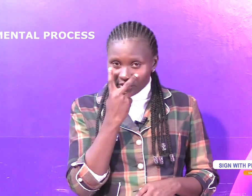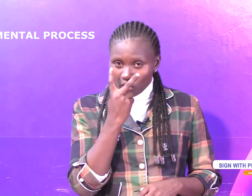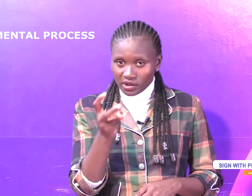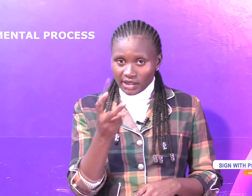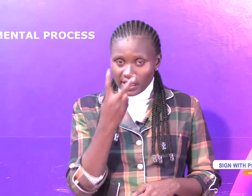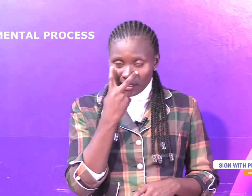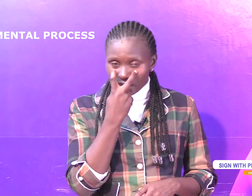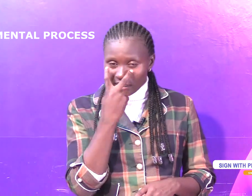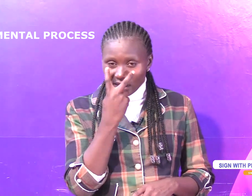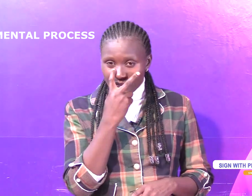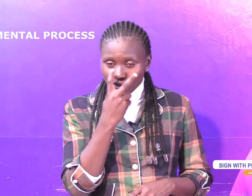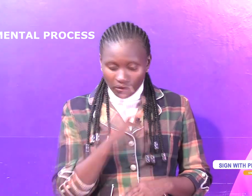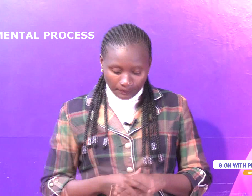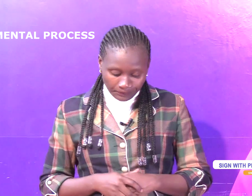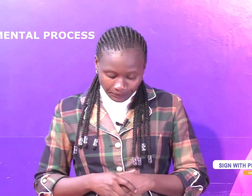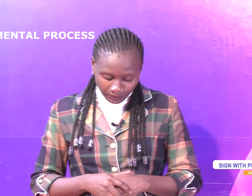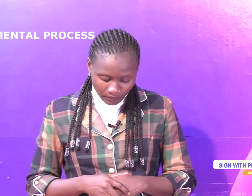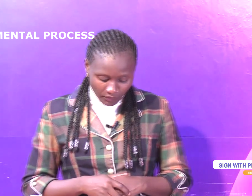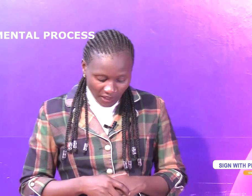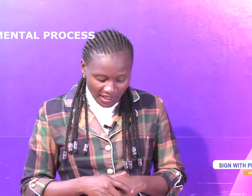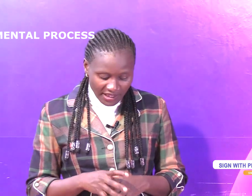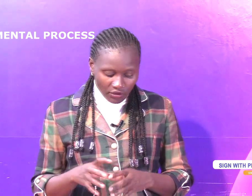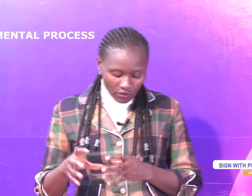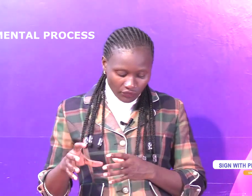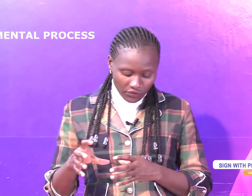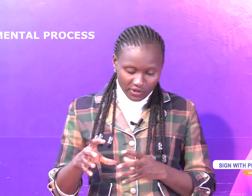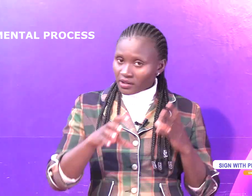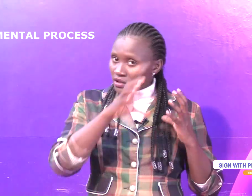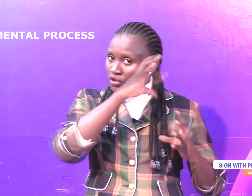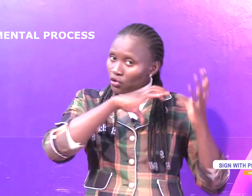like this, skeptical. And then confused,